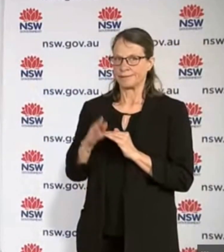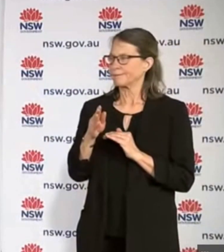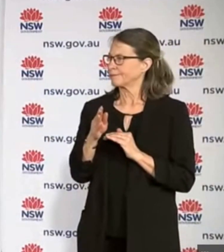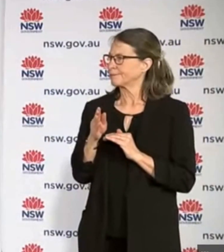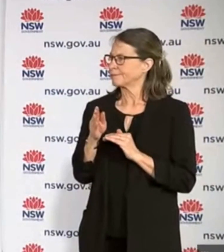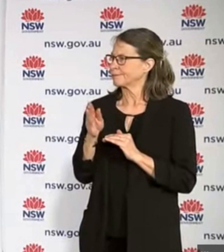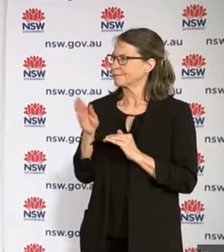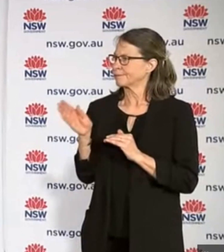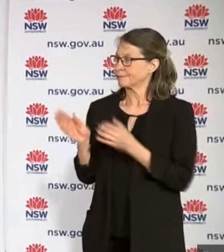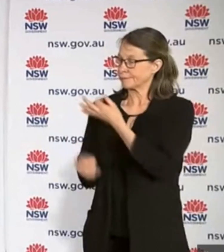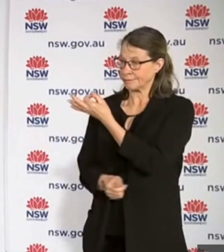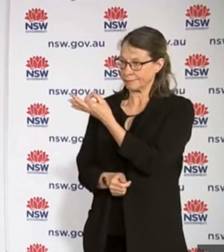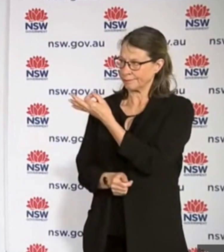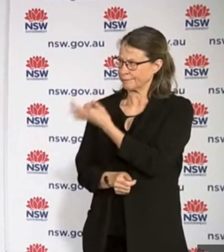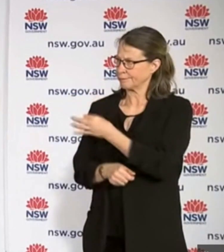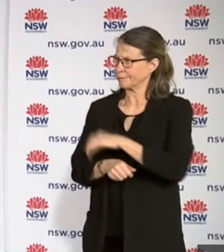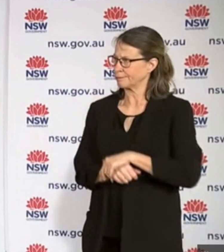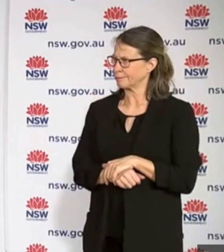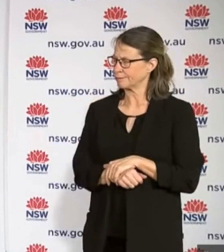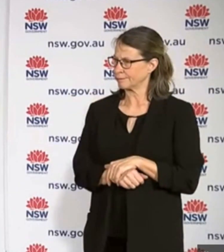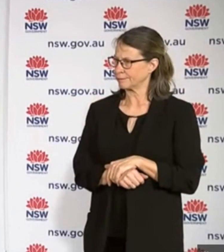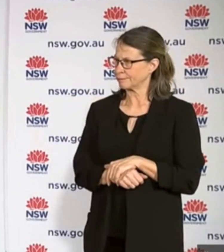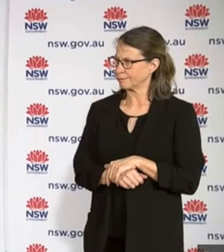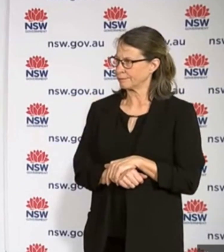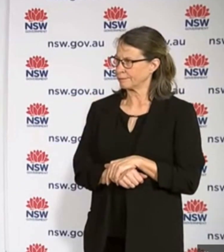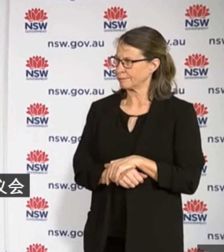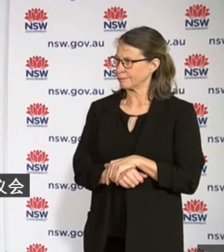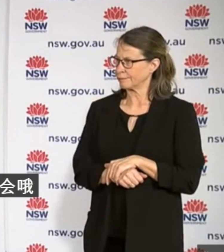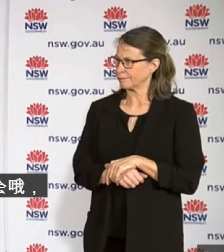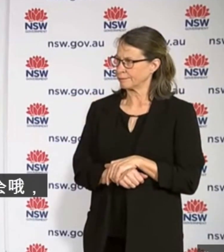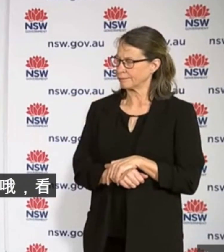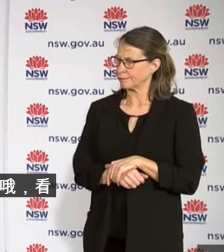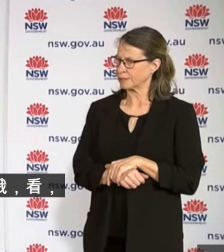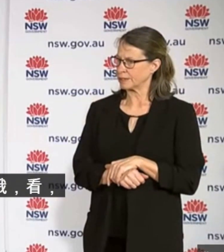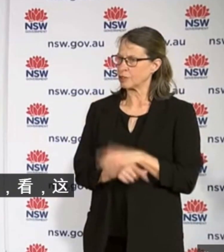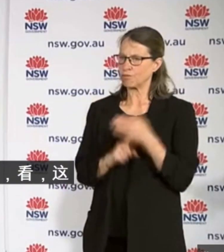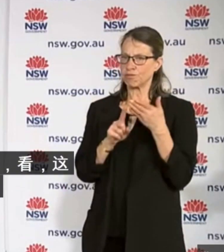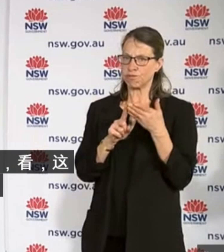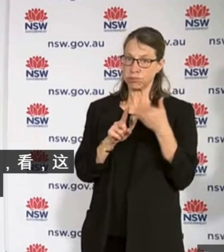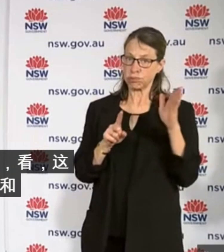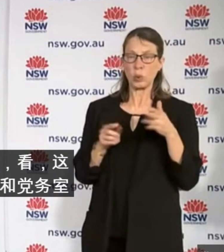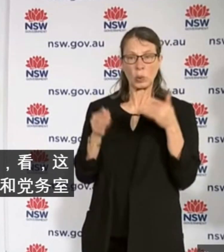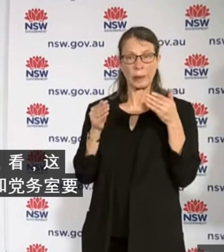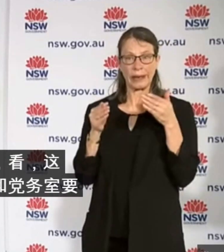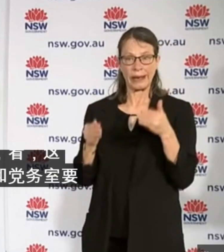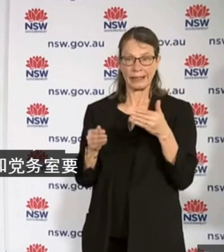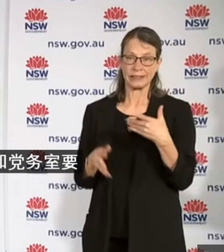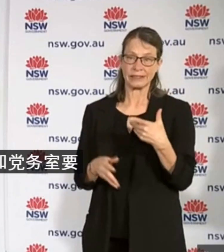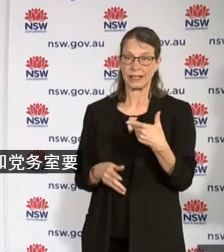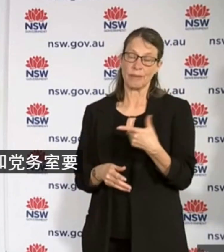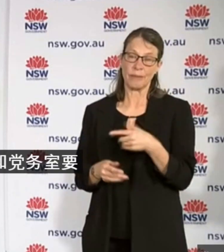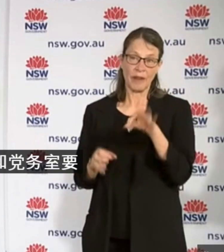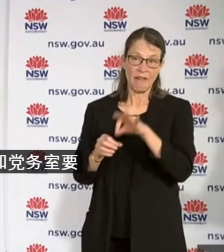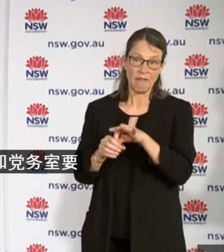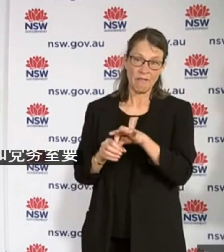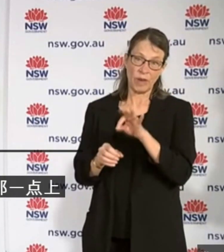Premier, will you allow a conscious vote on the euthanasia bill that's going to go before Parliament? Oh, look, that's a matter for Cabinet and the Party Room to consider, so